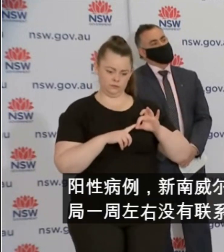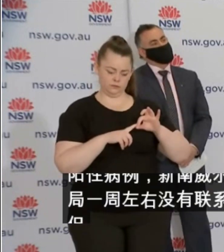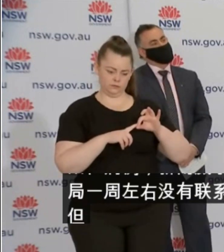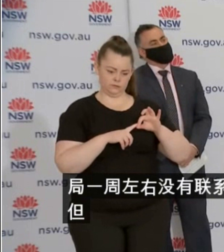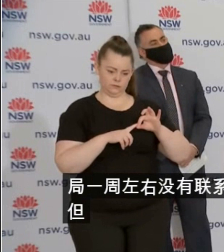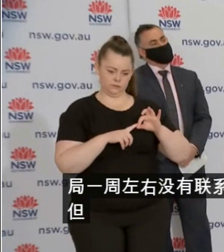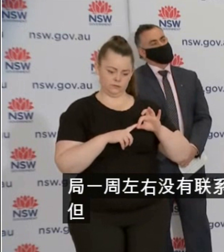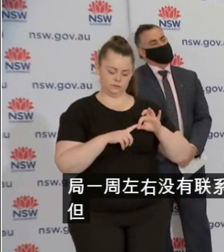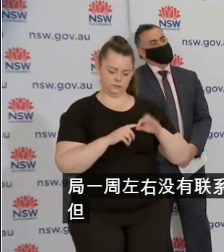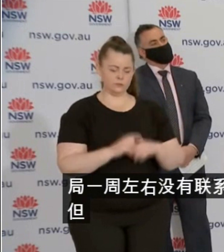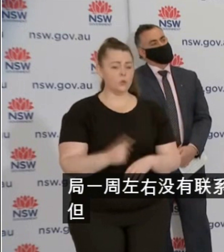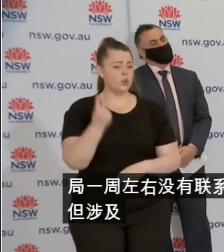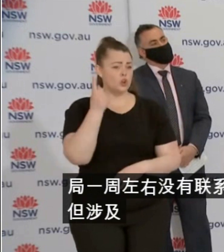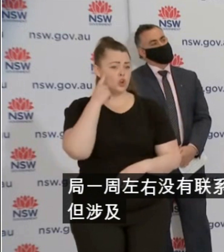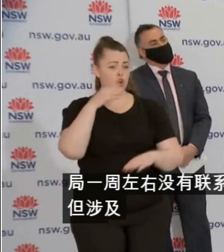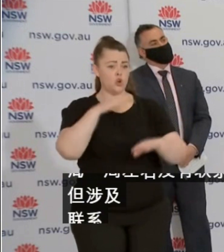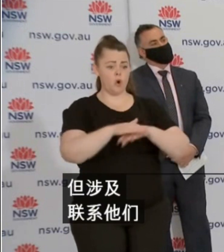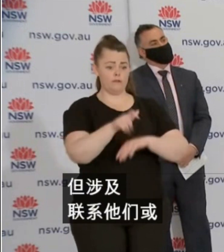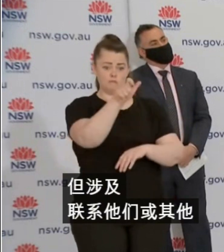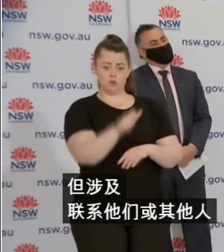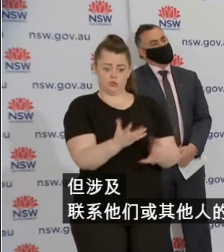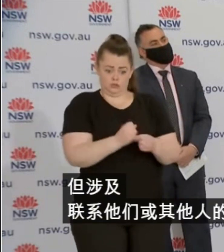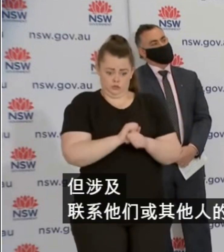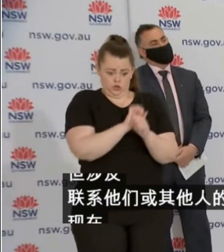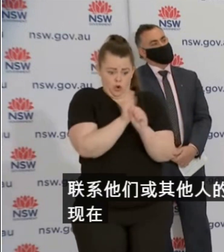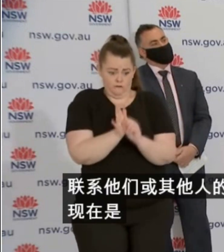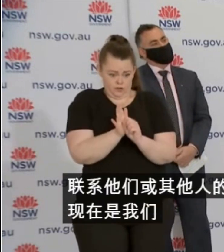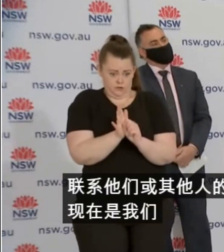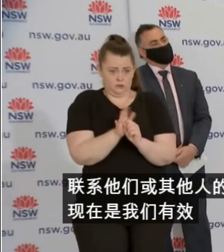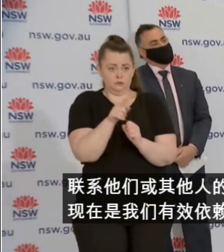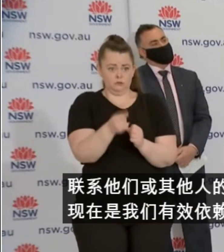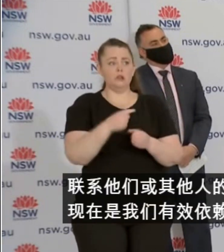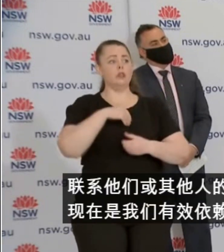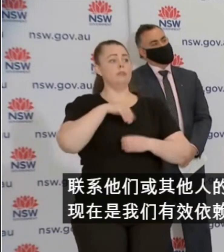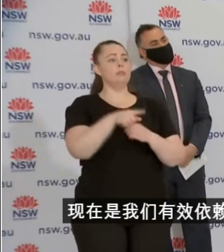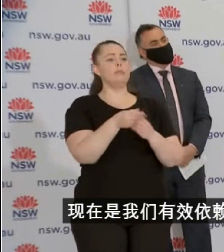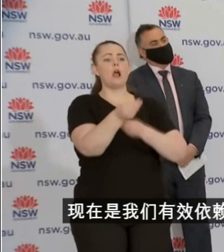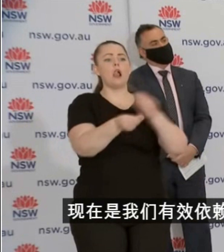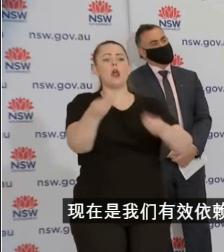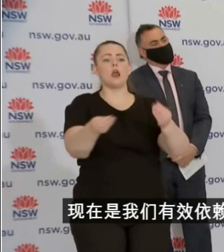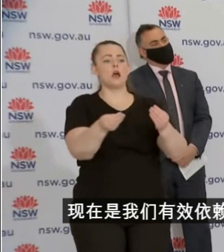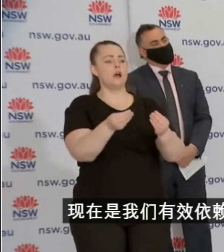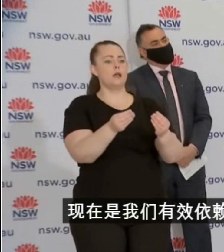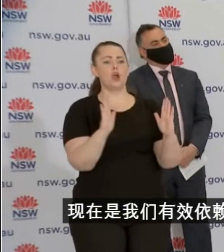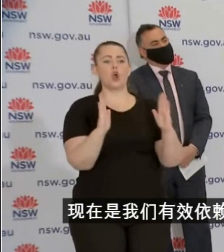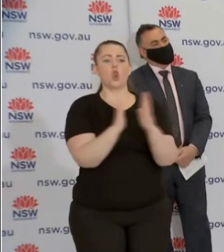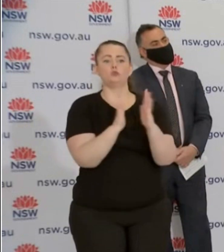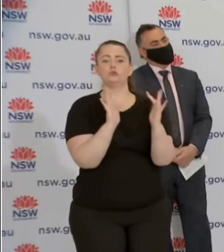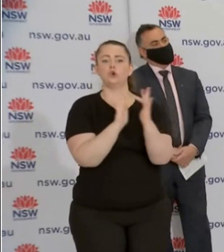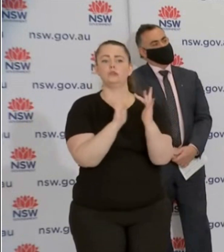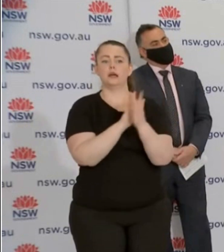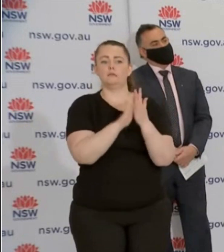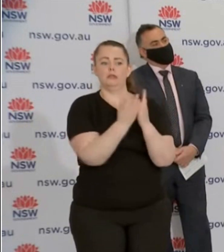upwards of a week or so, but the business involved contacting them or other people contacting them. Are we now at the point where we're relying effectively on businesses